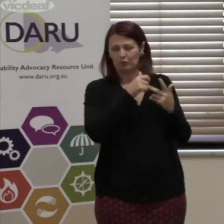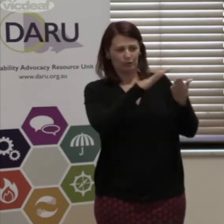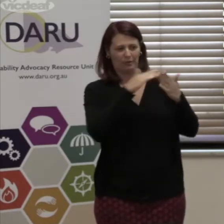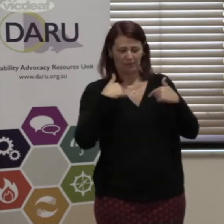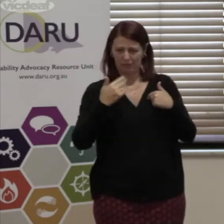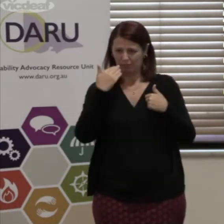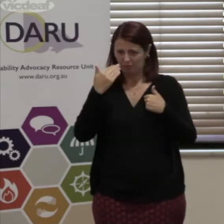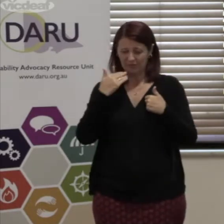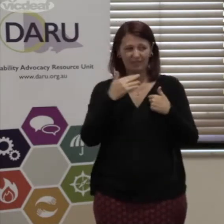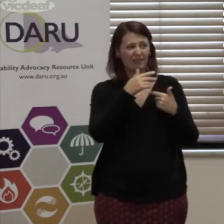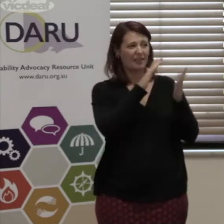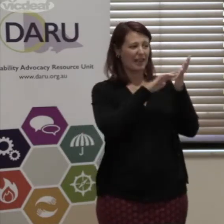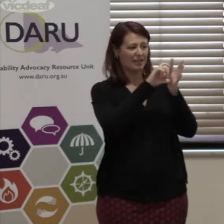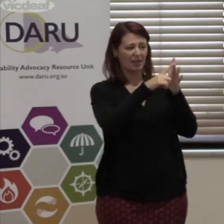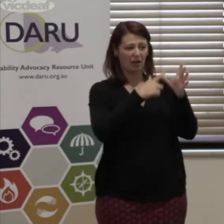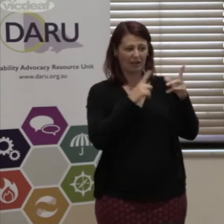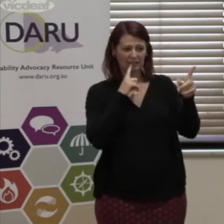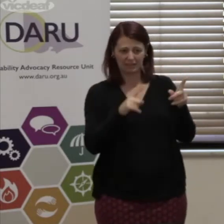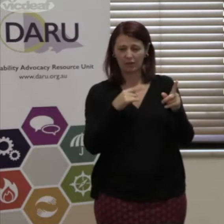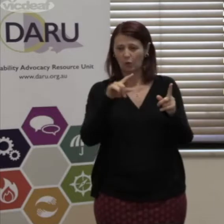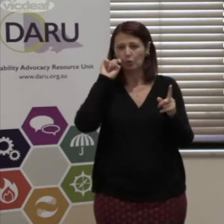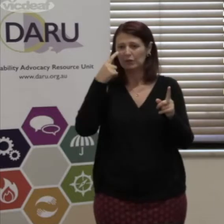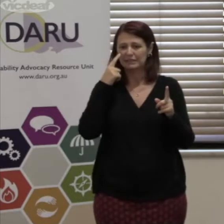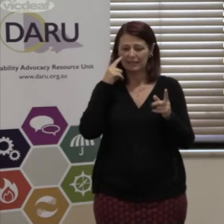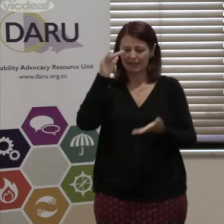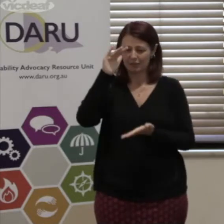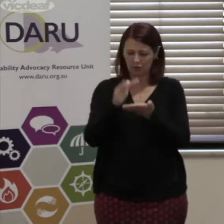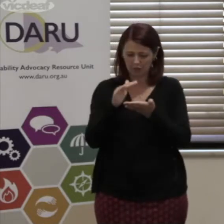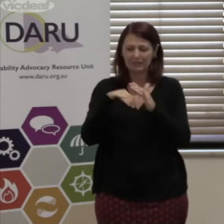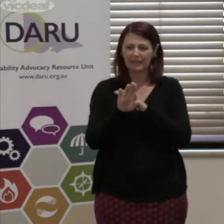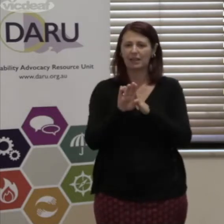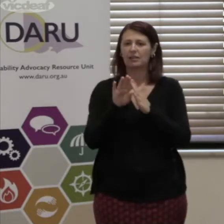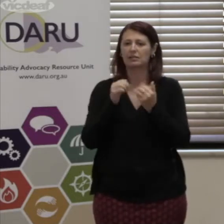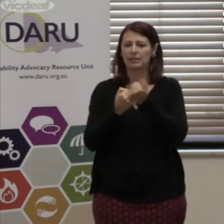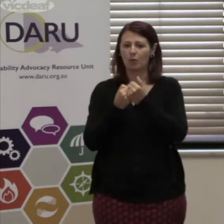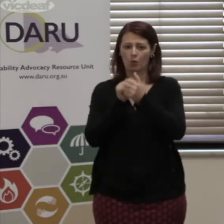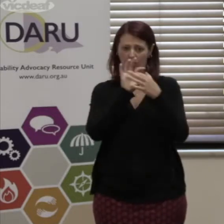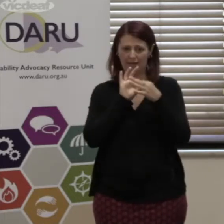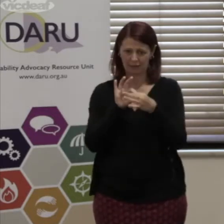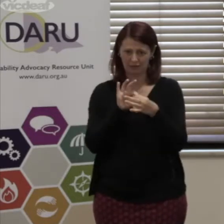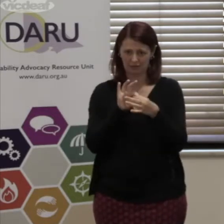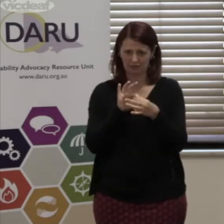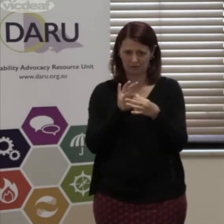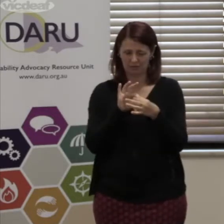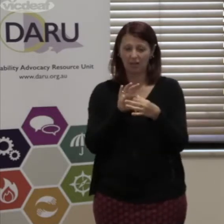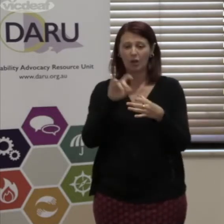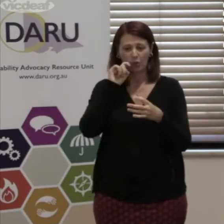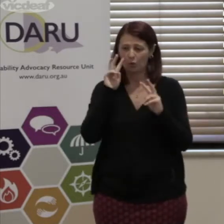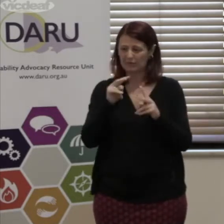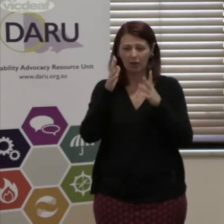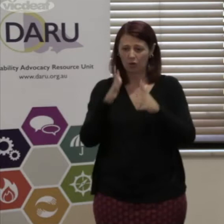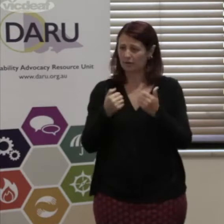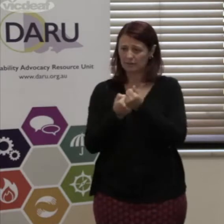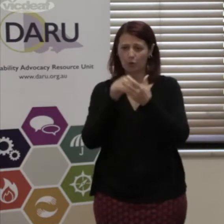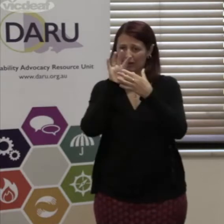the message from the agency was that we will see a distinct decrease in support connection in plans. That we're not going to see a lot of support connection in